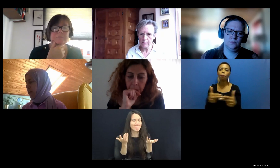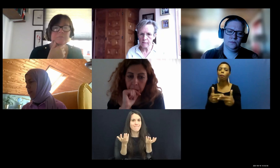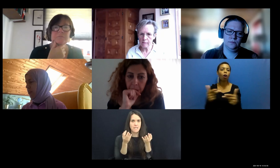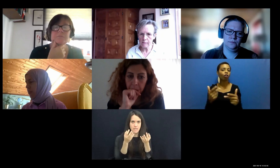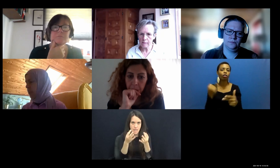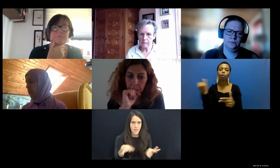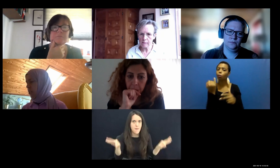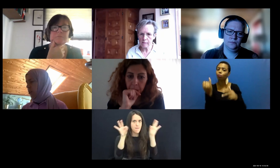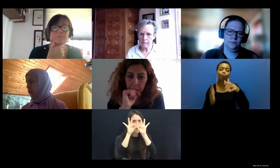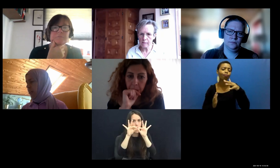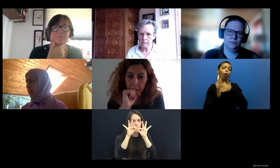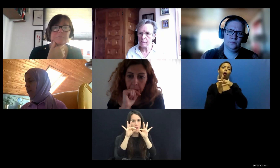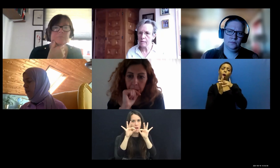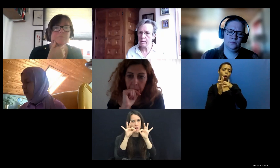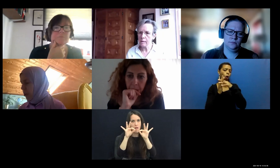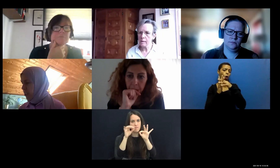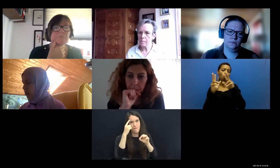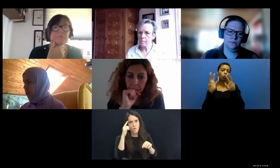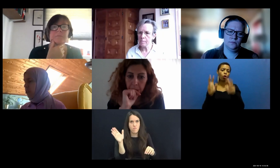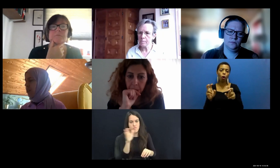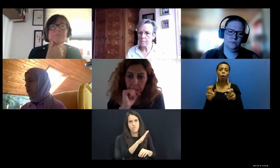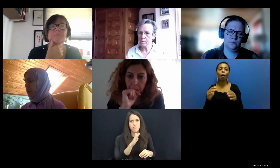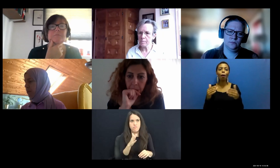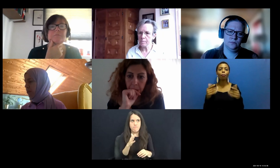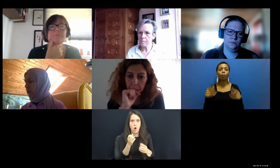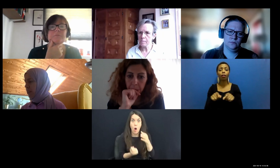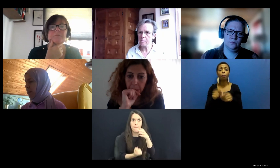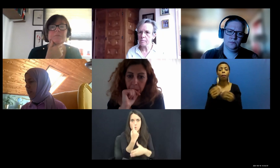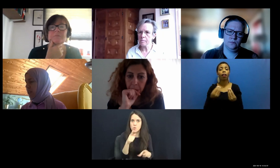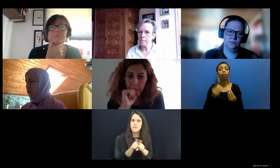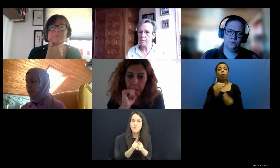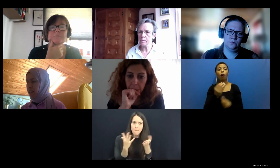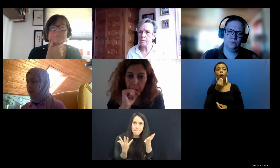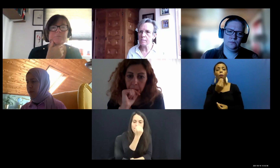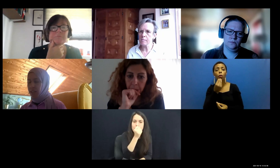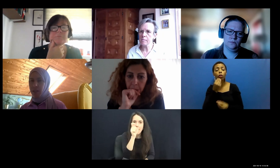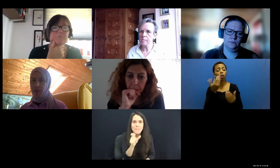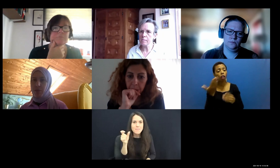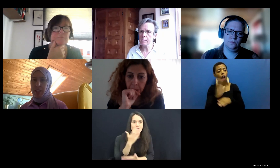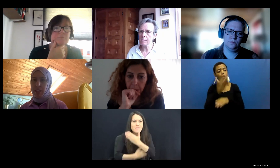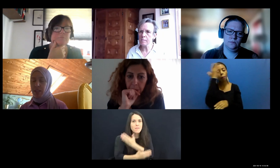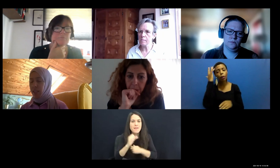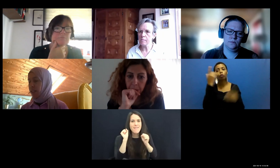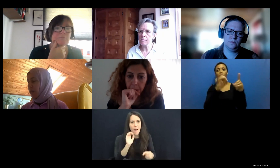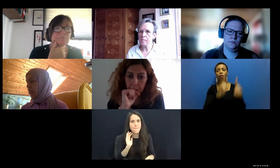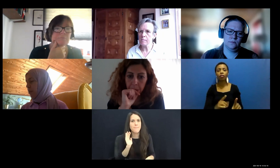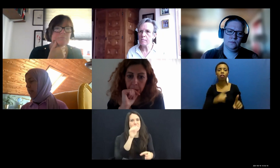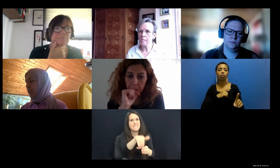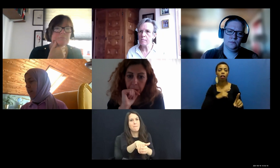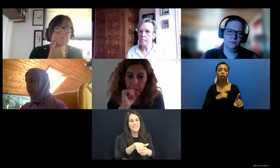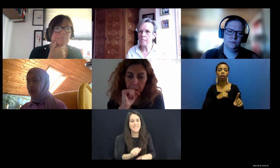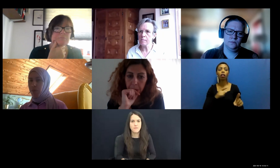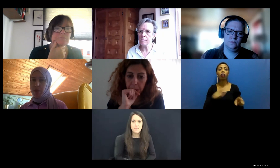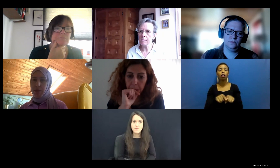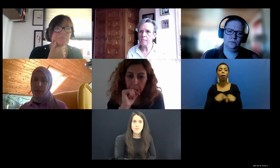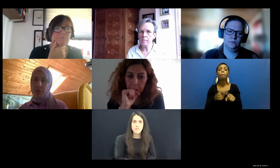topic for and an important opportunity for people with disabilities to participate in a greater extent. But